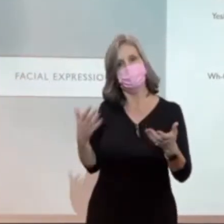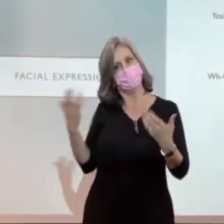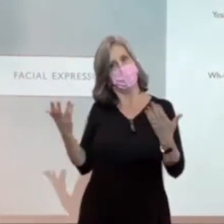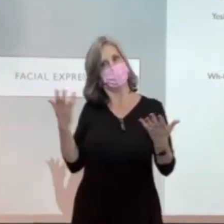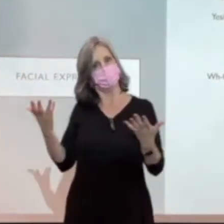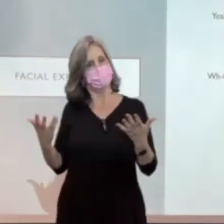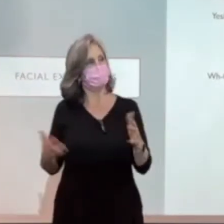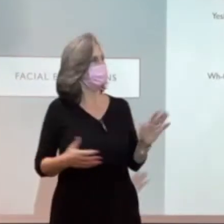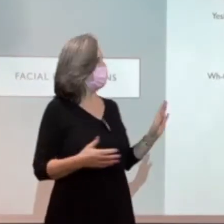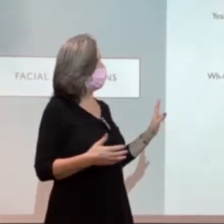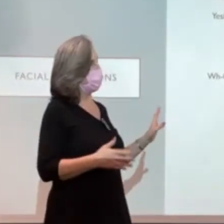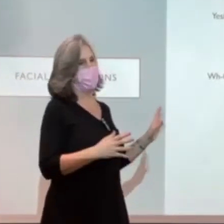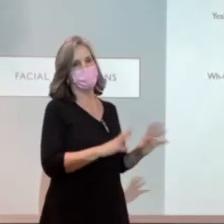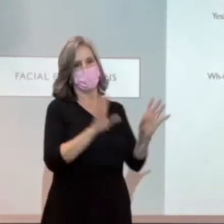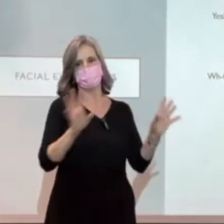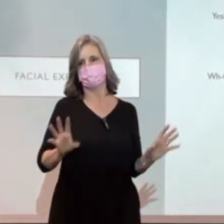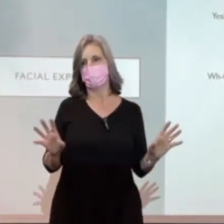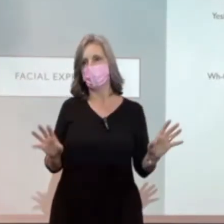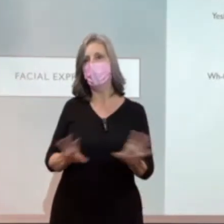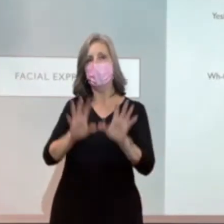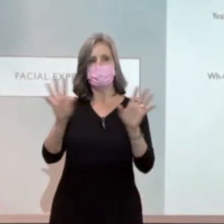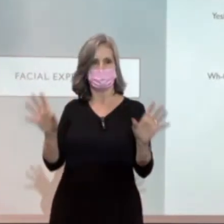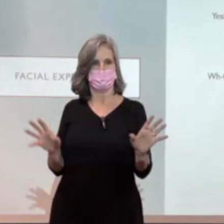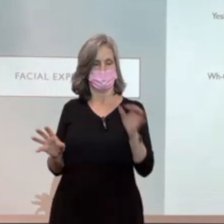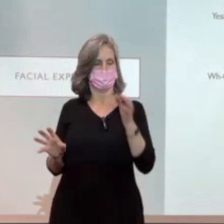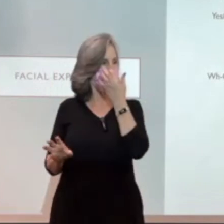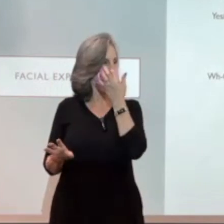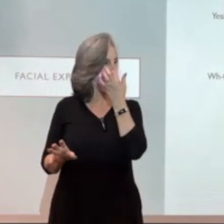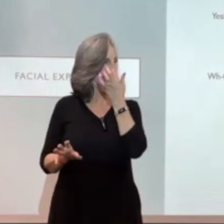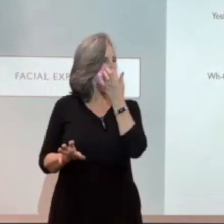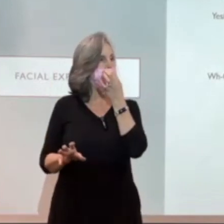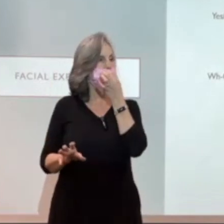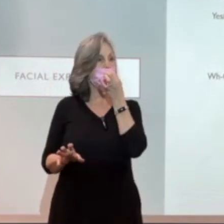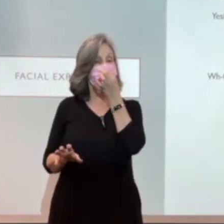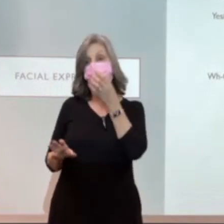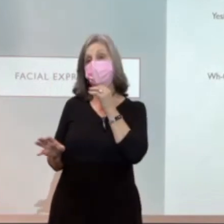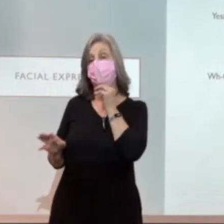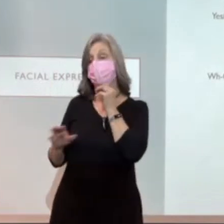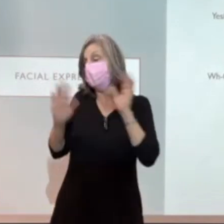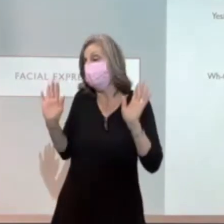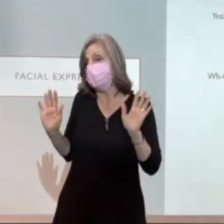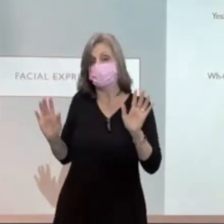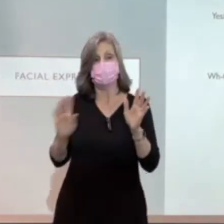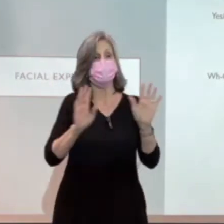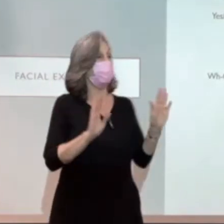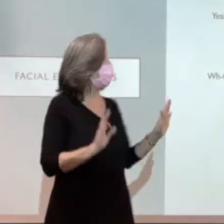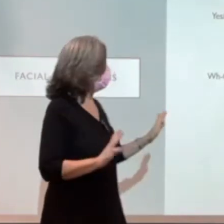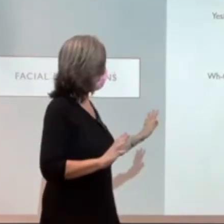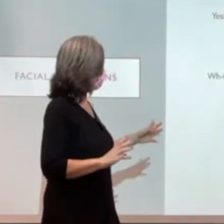bit of getting used to, but he now advocates for all these different groups. And he's just like, it's amazing. So now he's getting